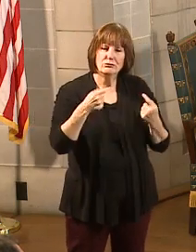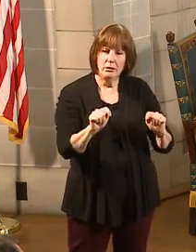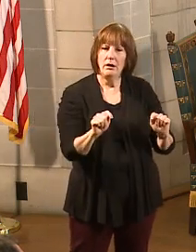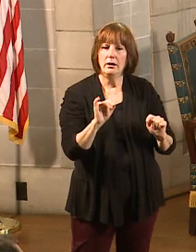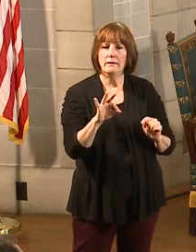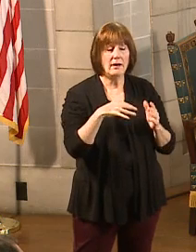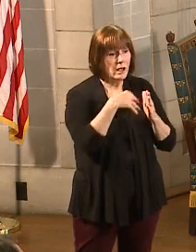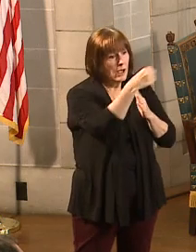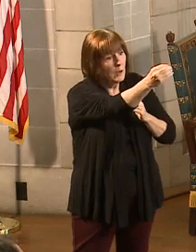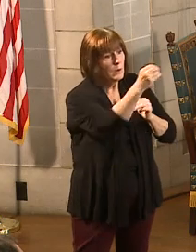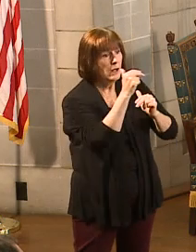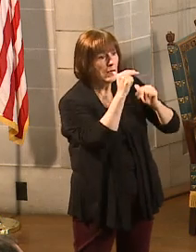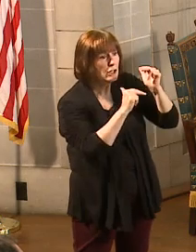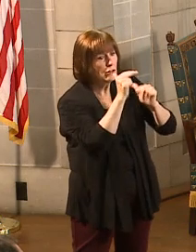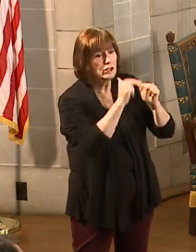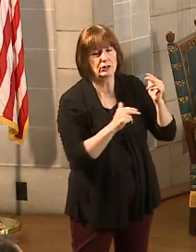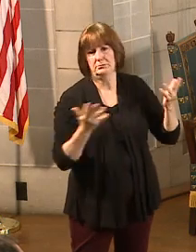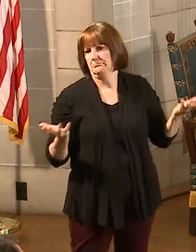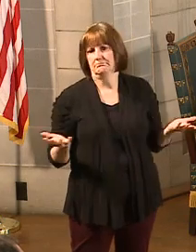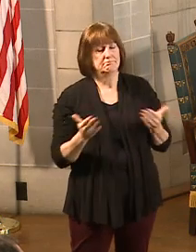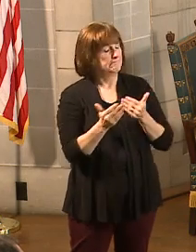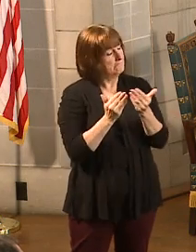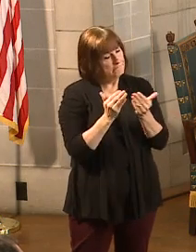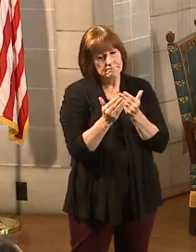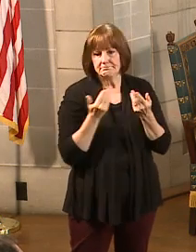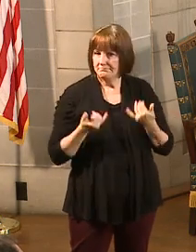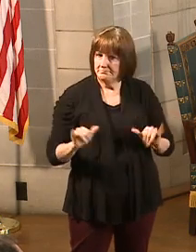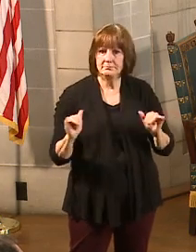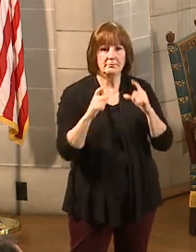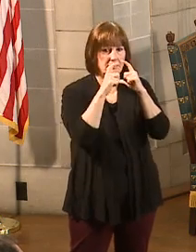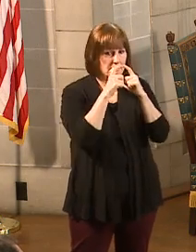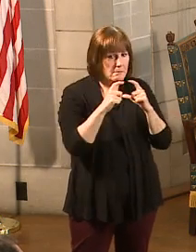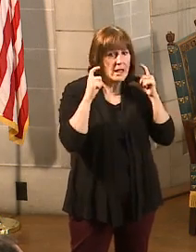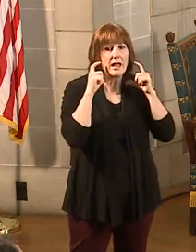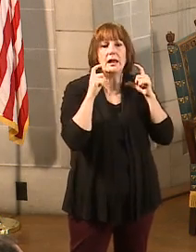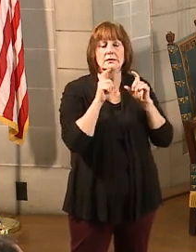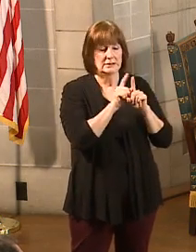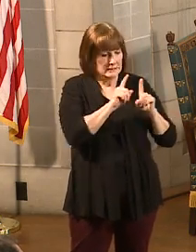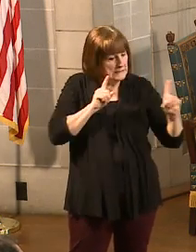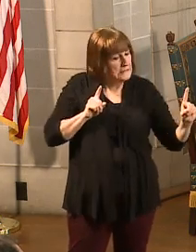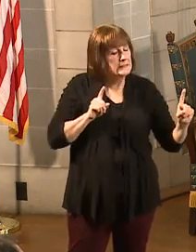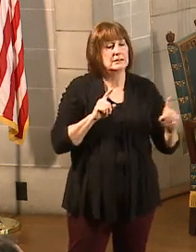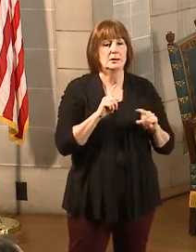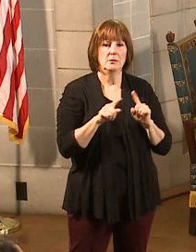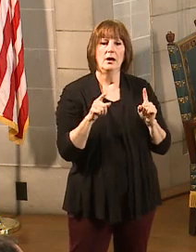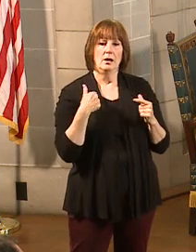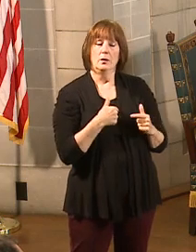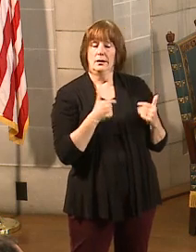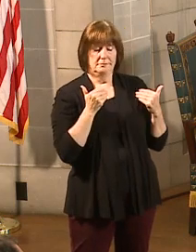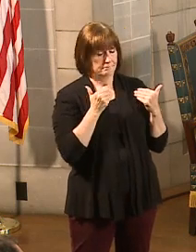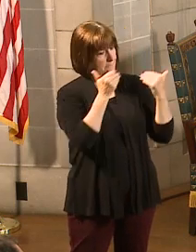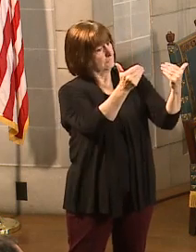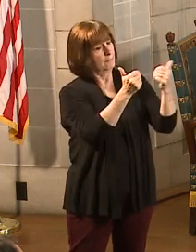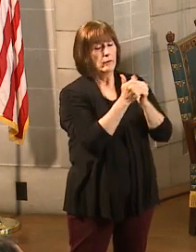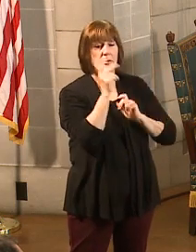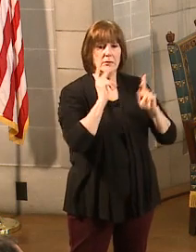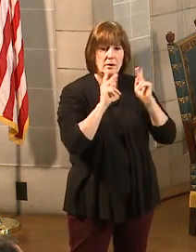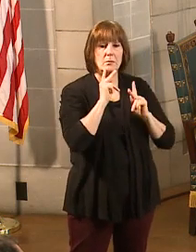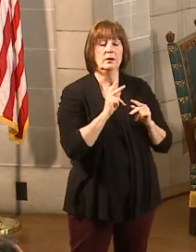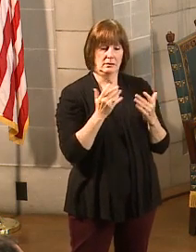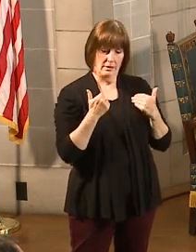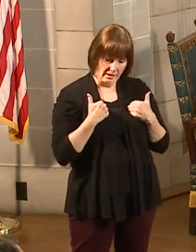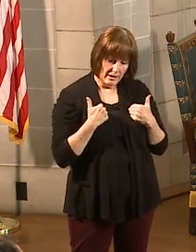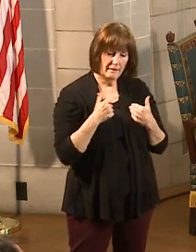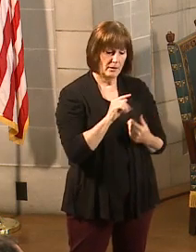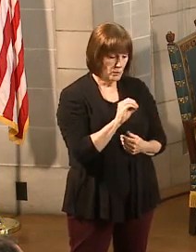outside in construction, it doesn't matter. We're going to be masked, we're going to be distancing, but we're moving forward with people having their hands on the